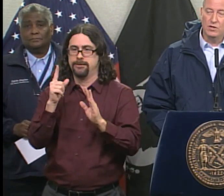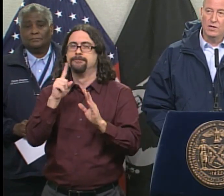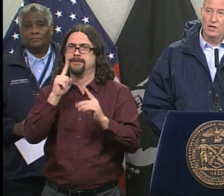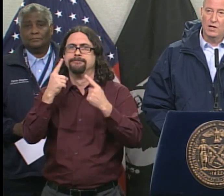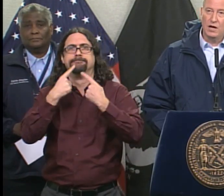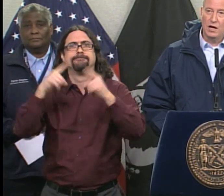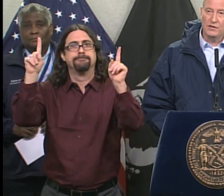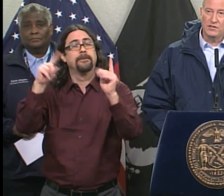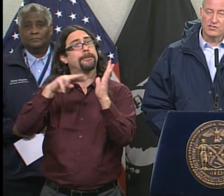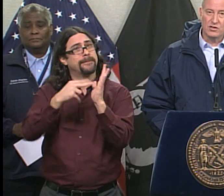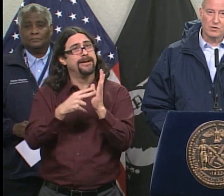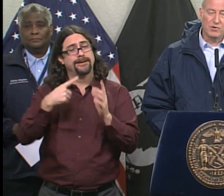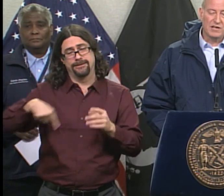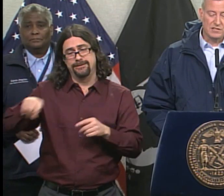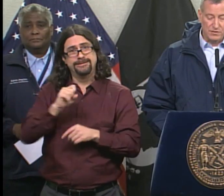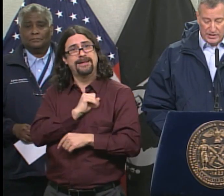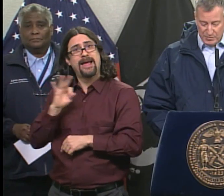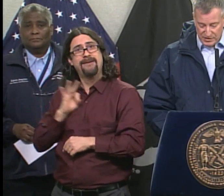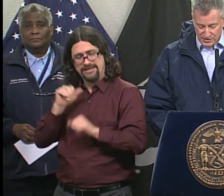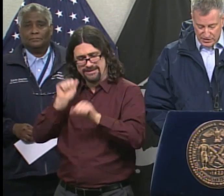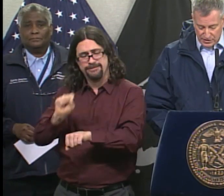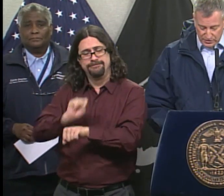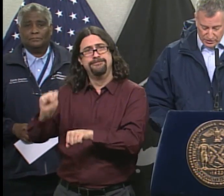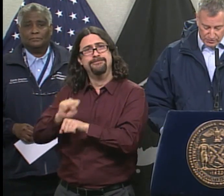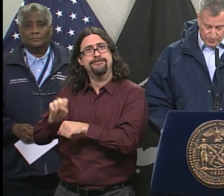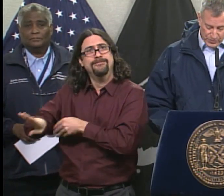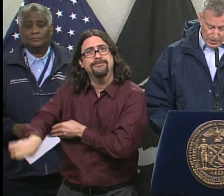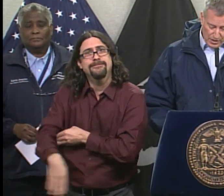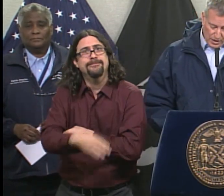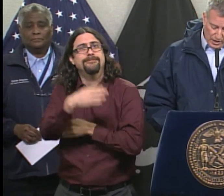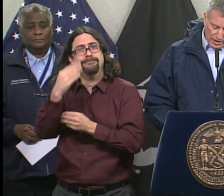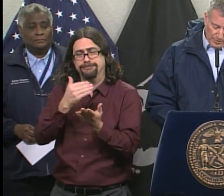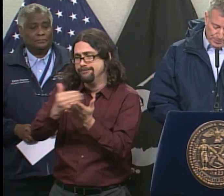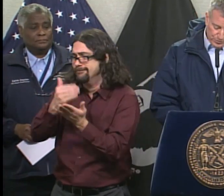do to start the process of keeping the city clear.